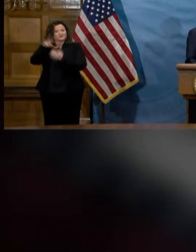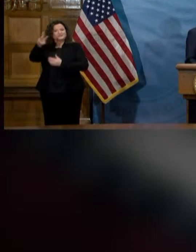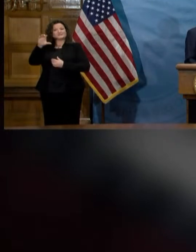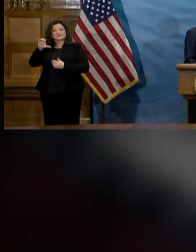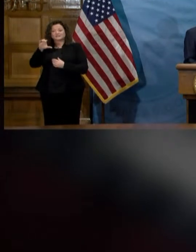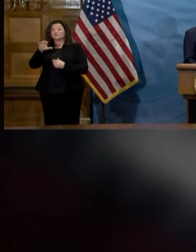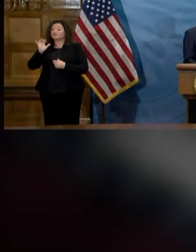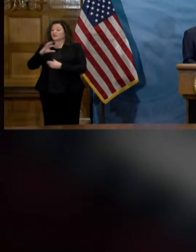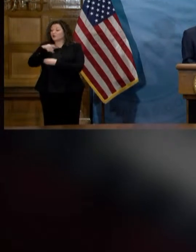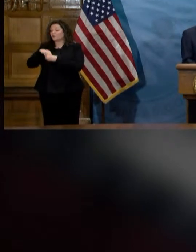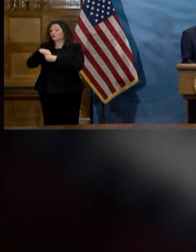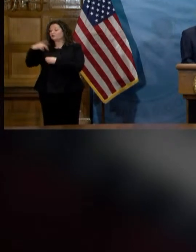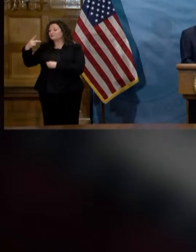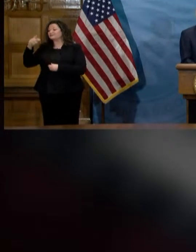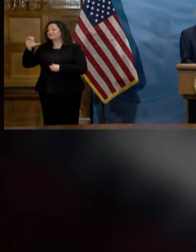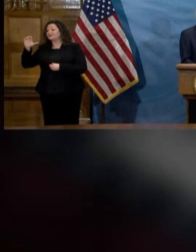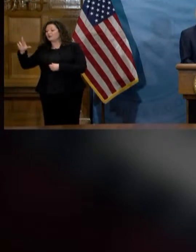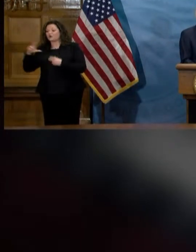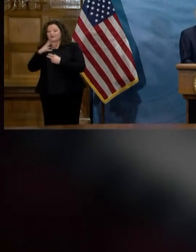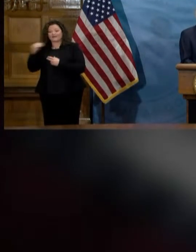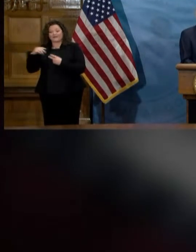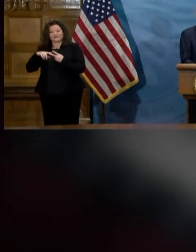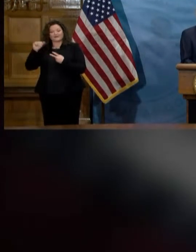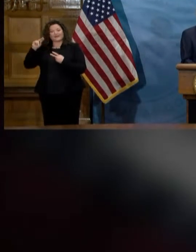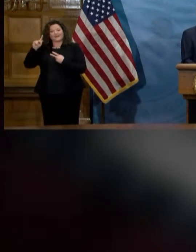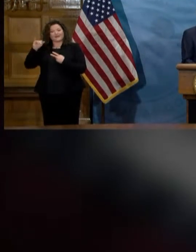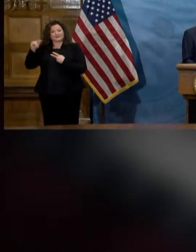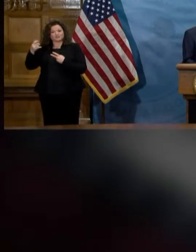both PCR tests and antigen tests.